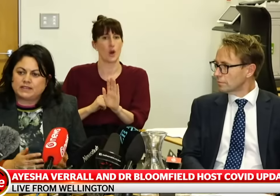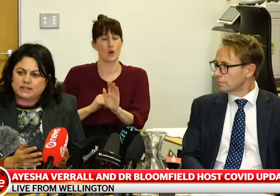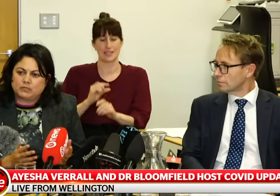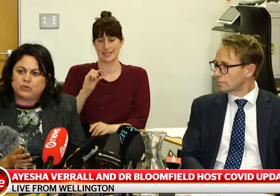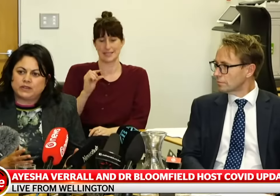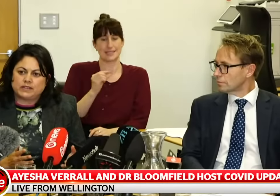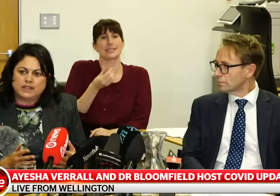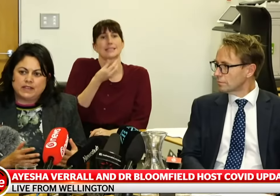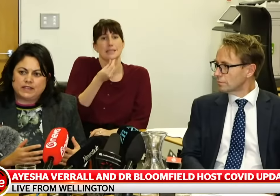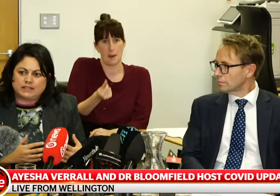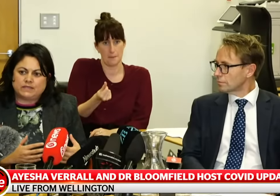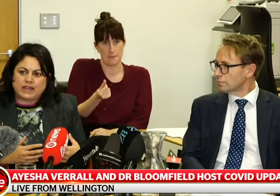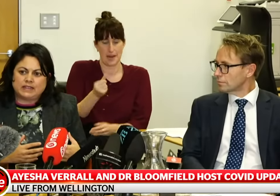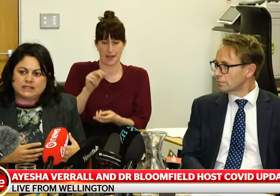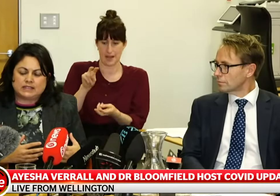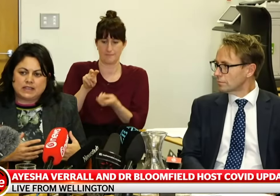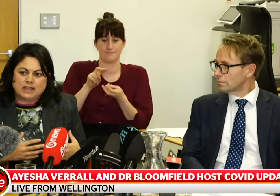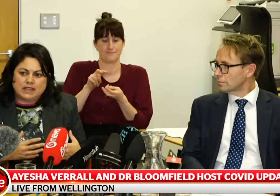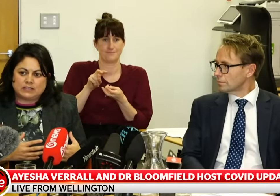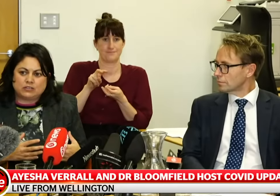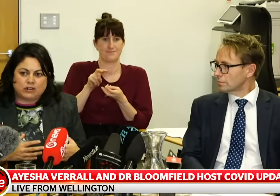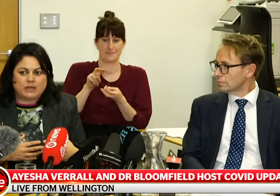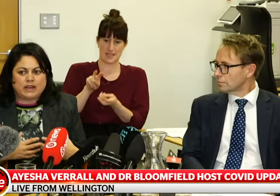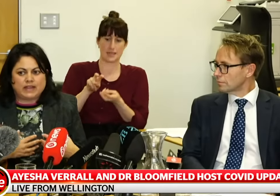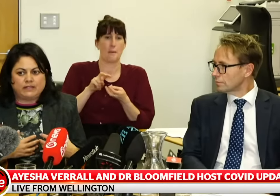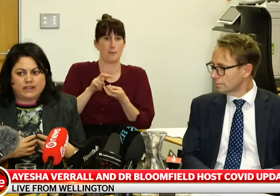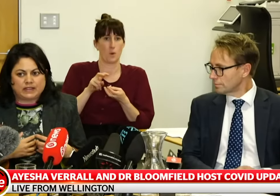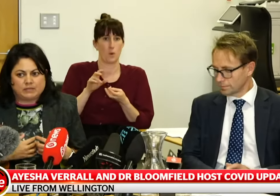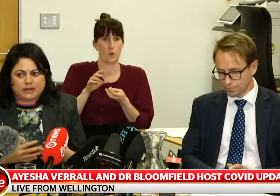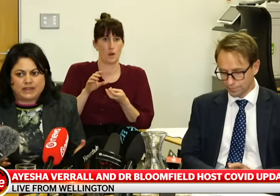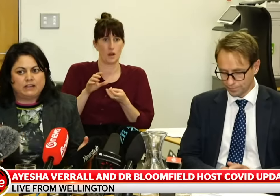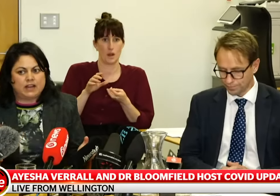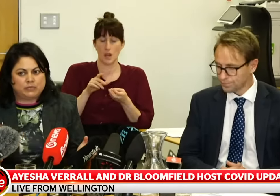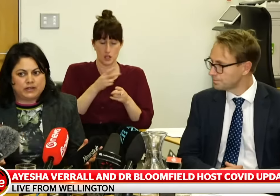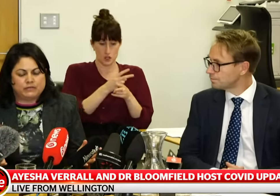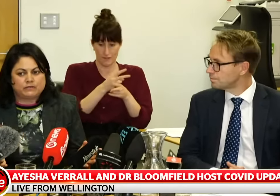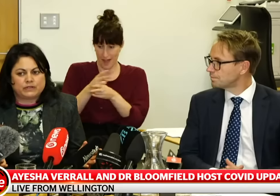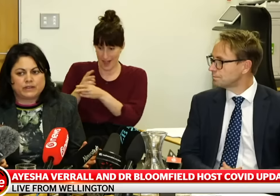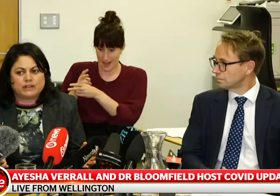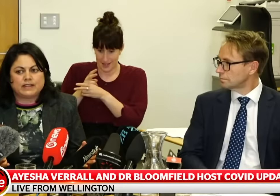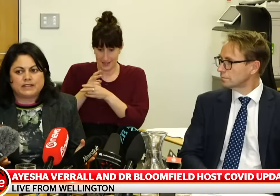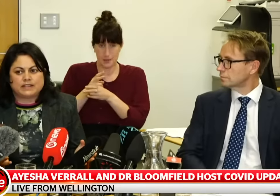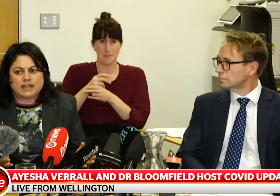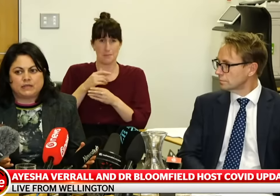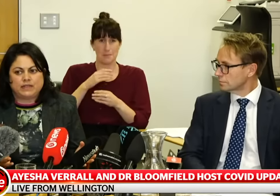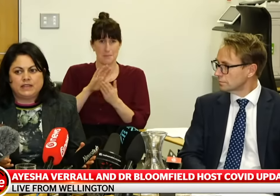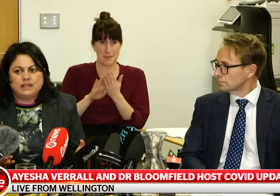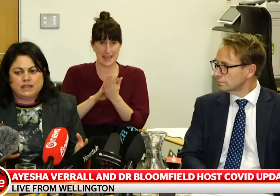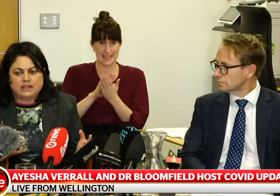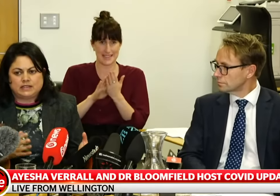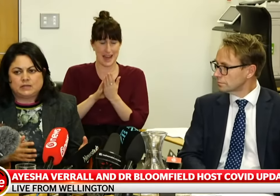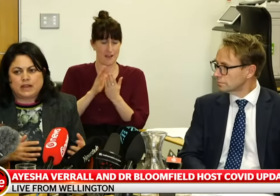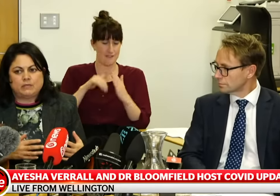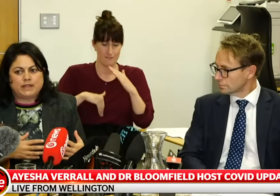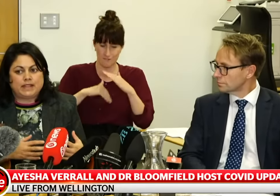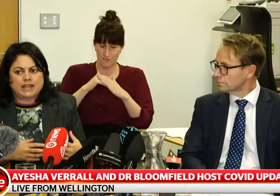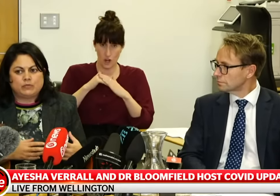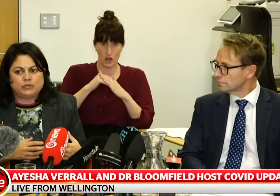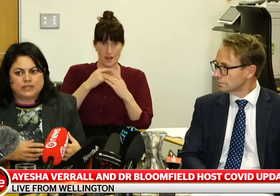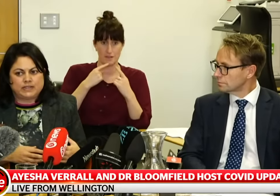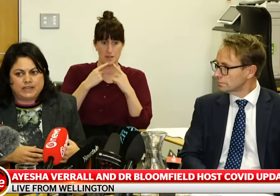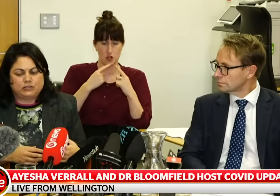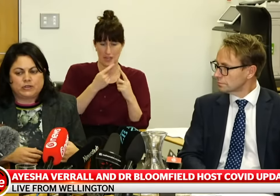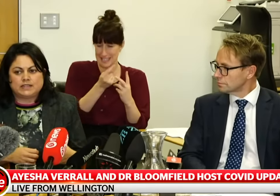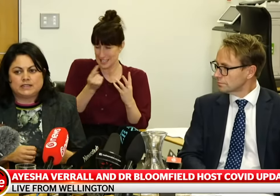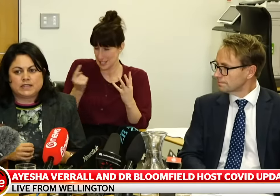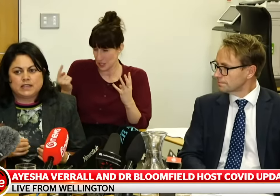goes back to the point that surveillance is not about having a complete library of every variant that's out there. It is about being able